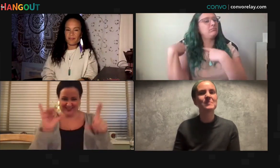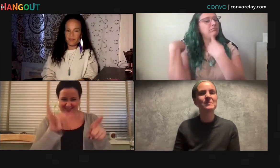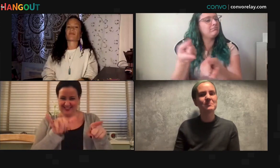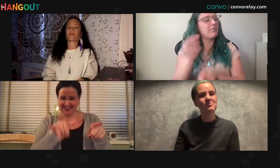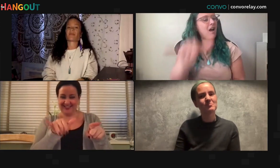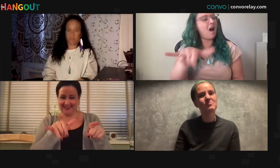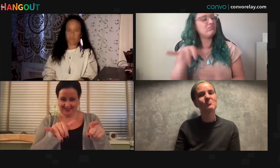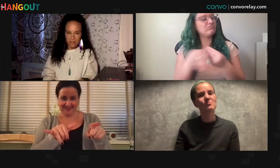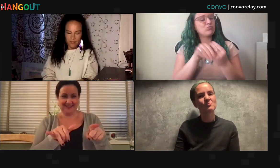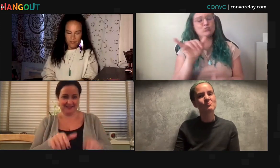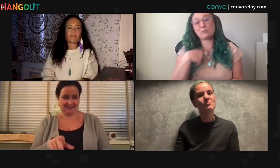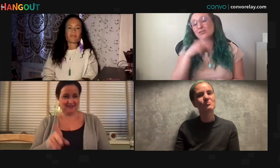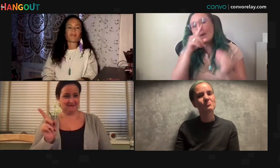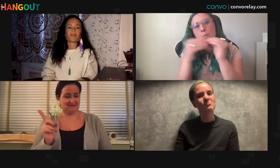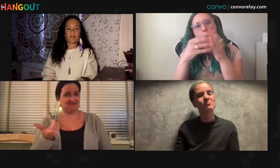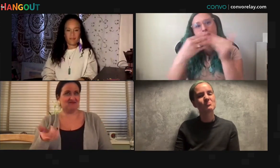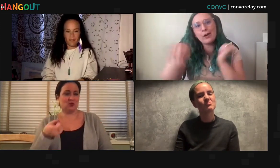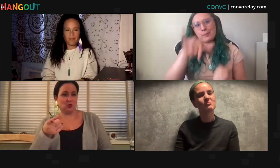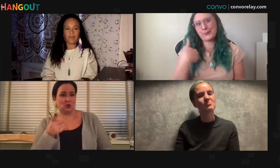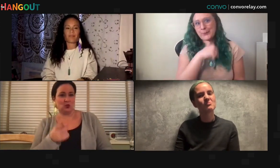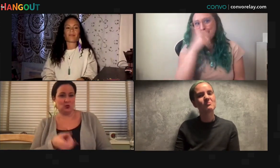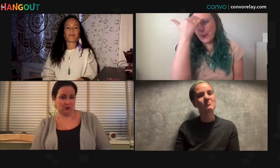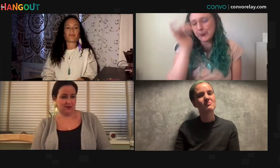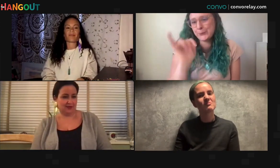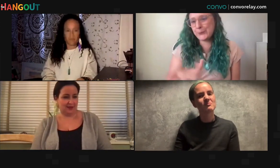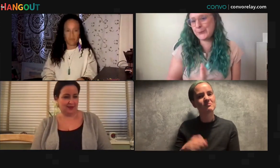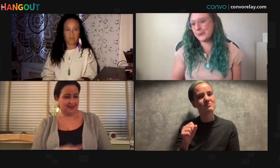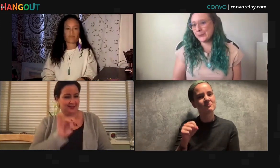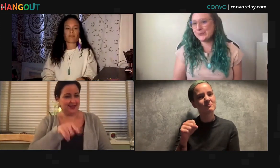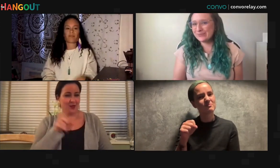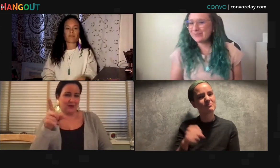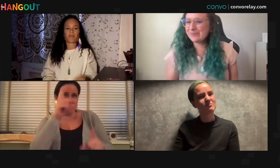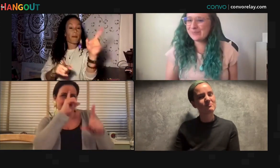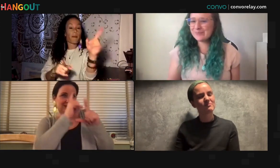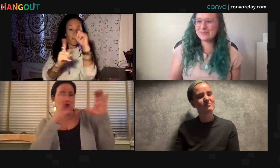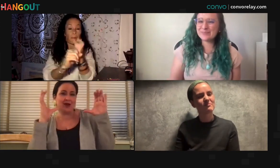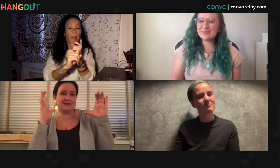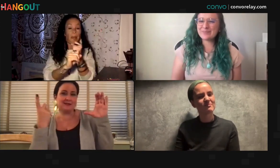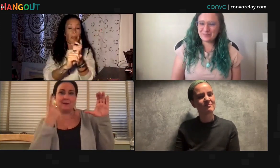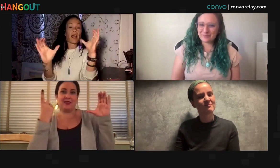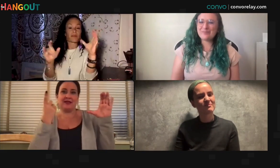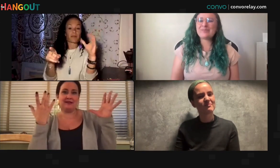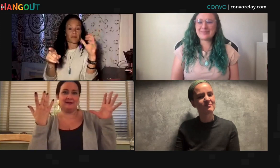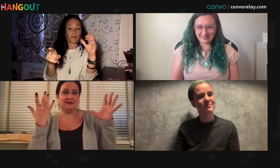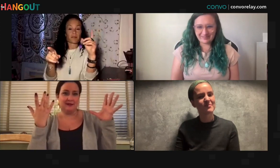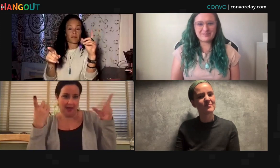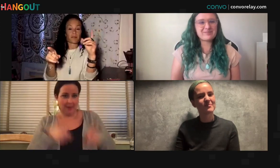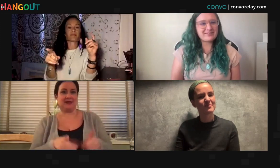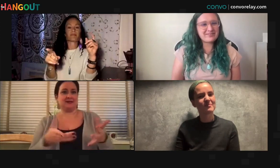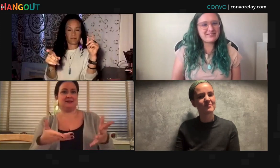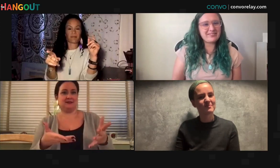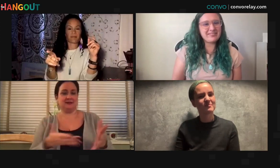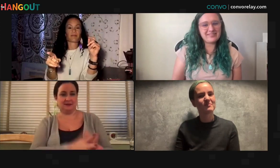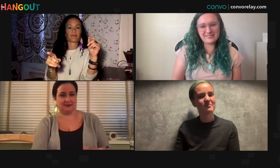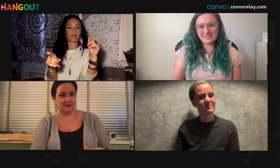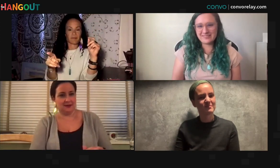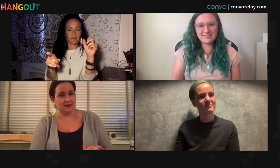This is Allison. And manifest, this is another sign also I've used, but I'm sure that we will discuss more as we go